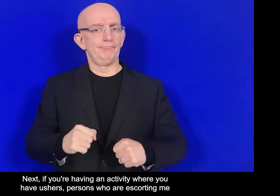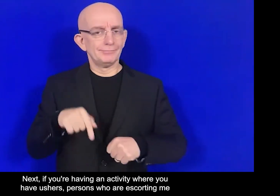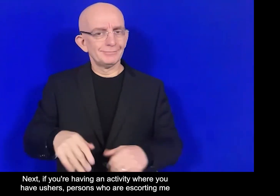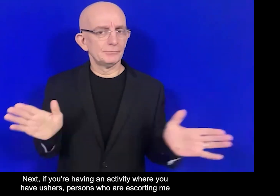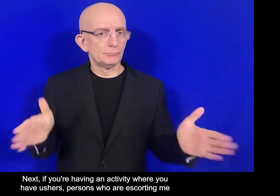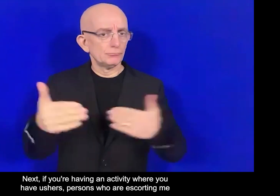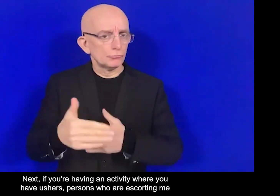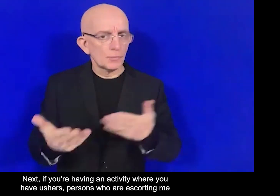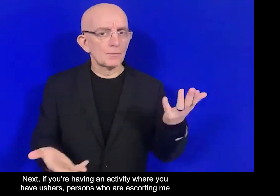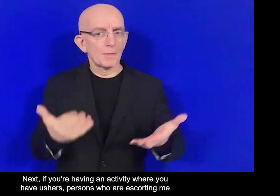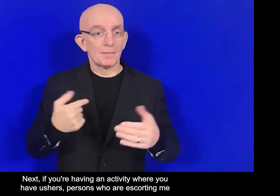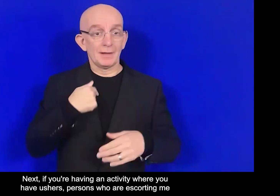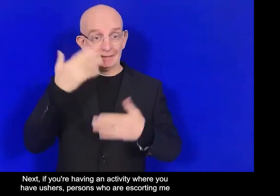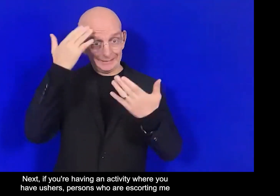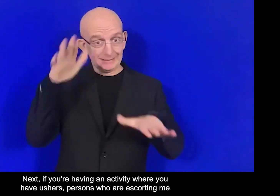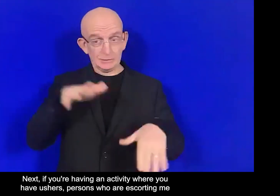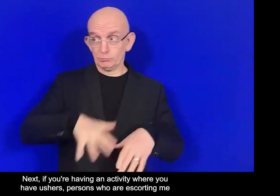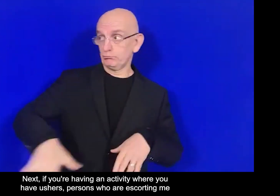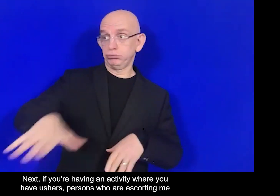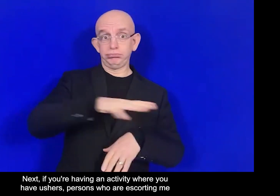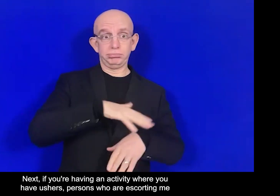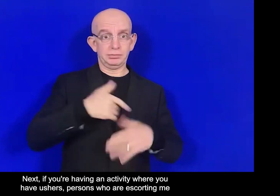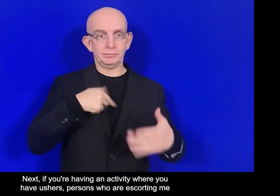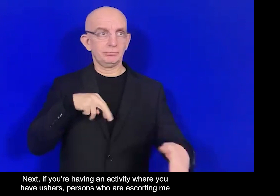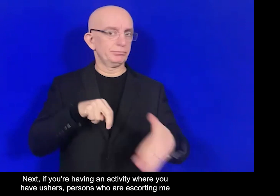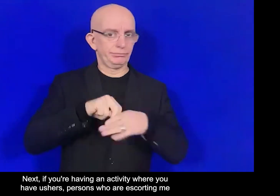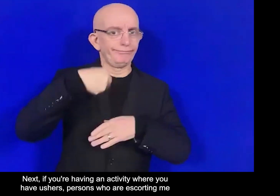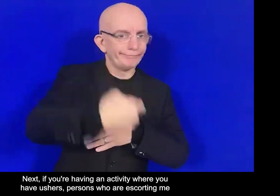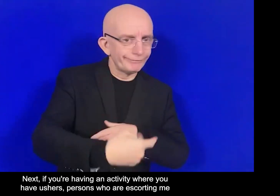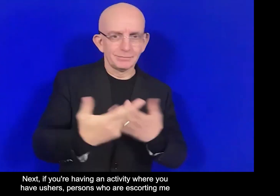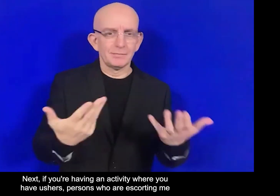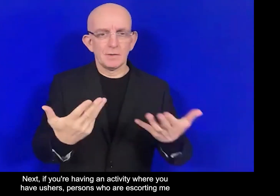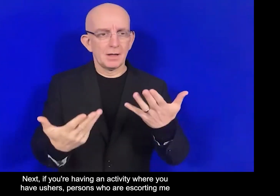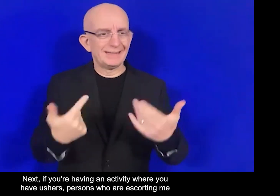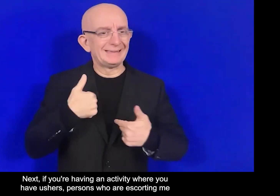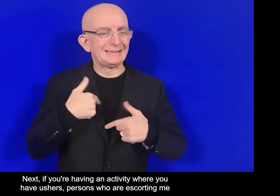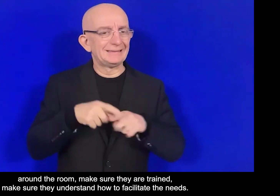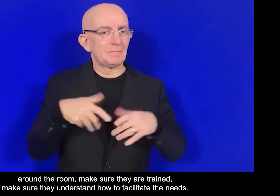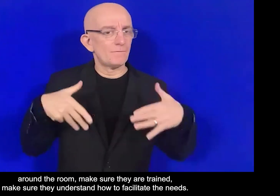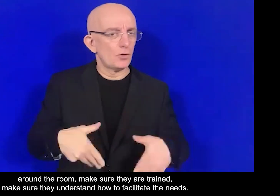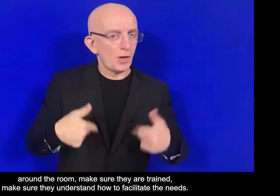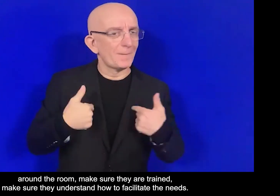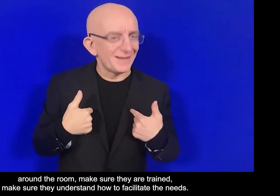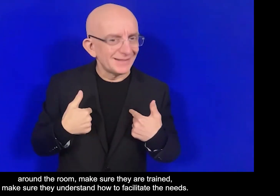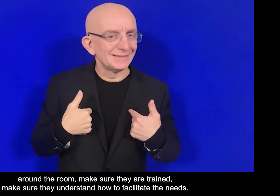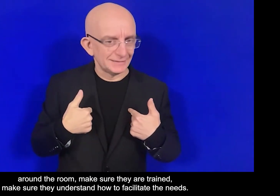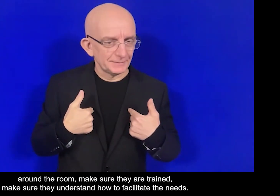Next, if you're having an activity where you have ushers, persons who are escorting me around the